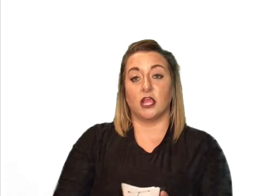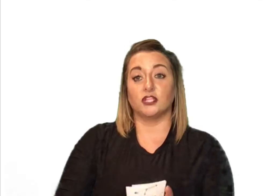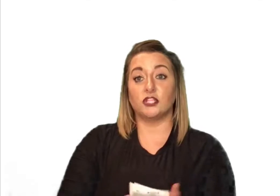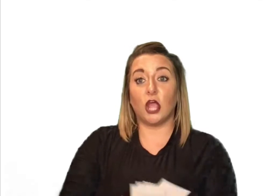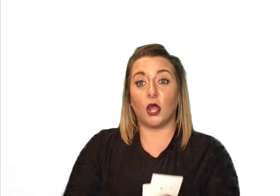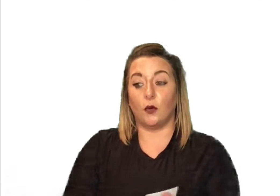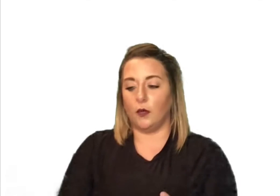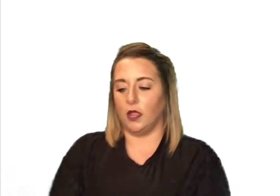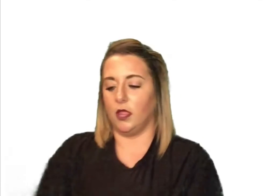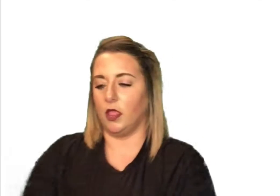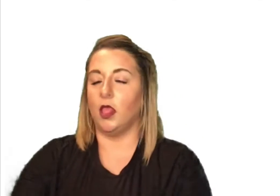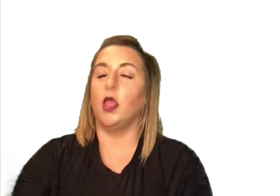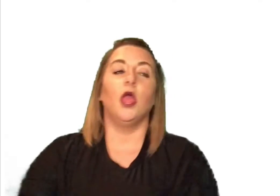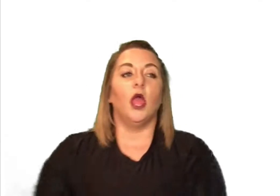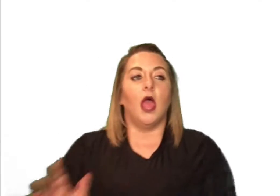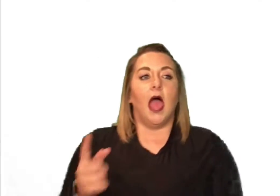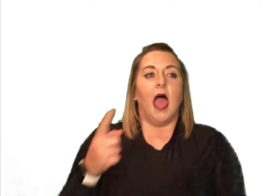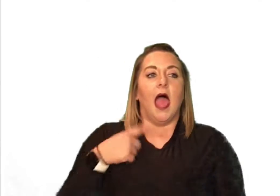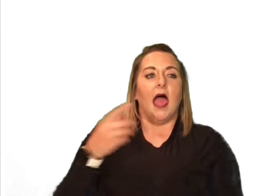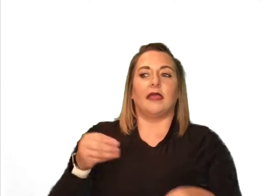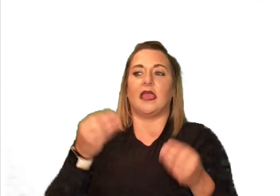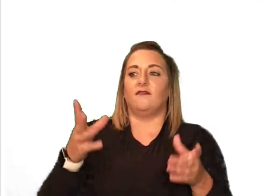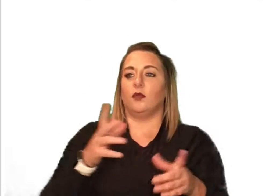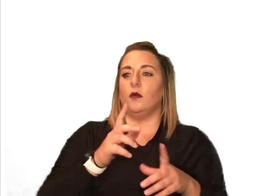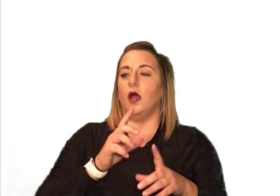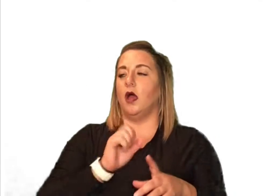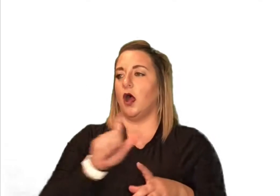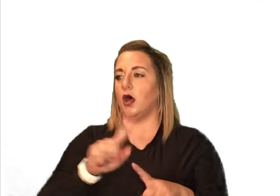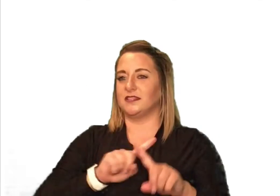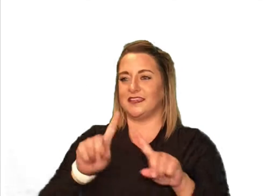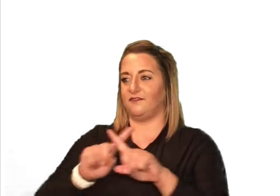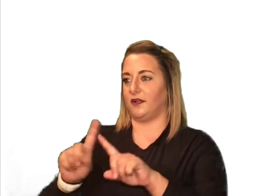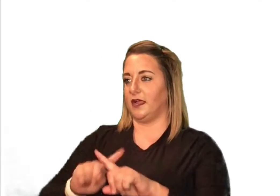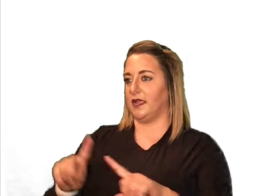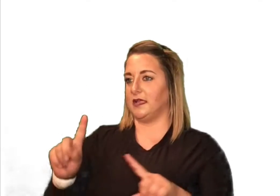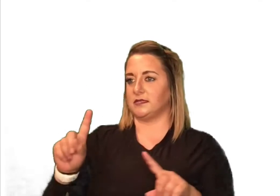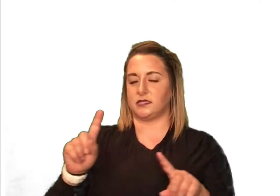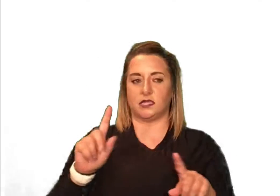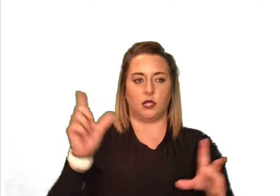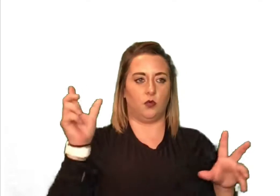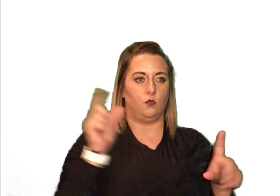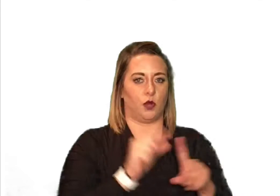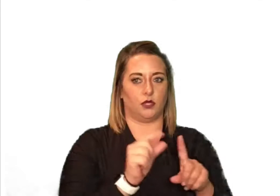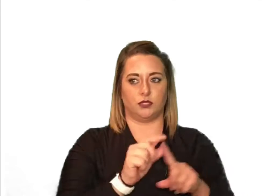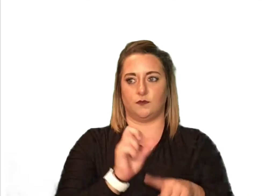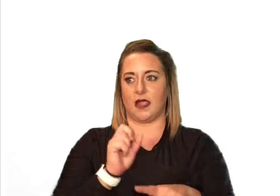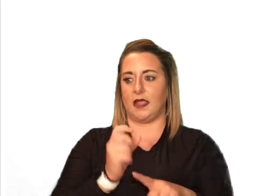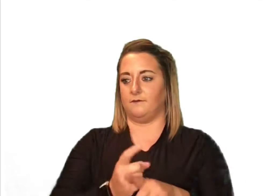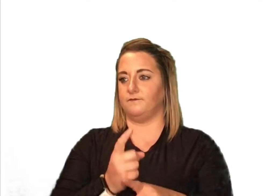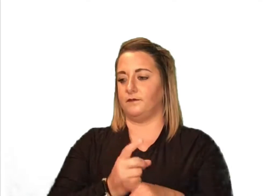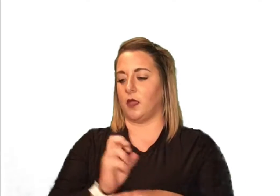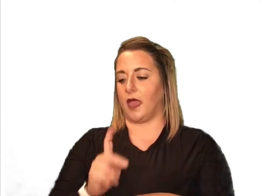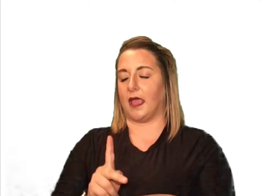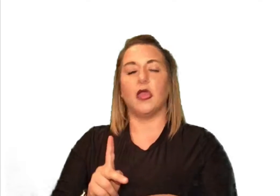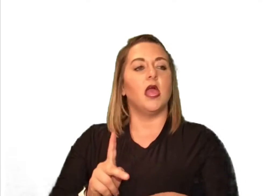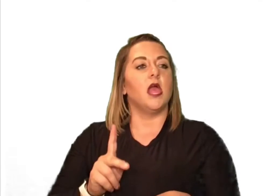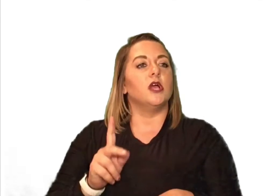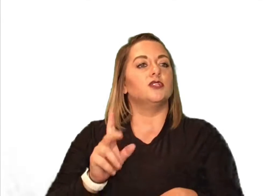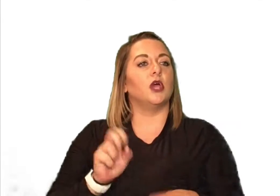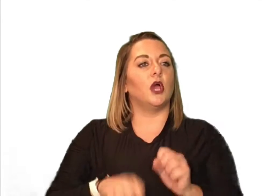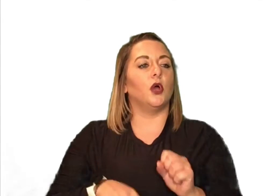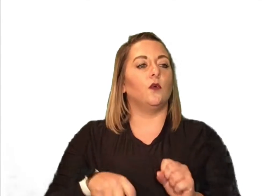Okay, so I gave you all different words, right?